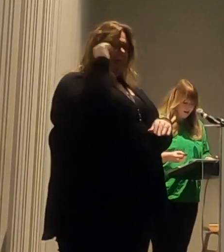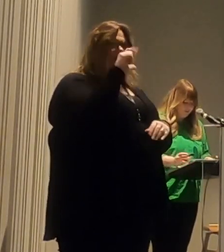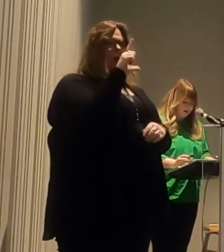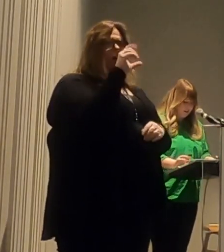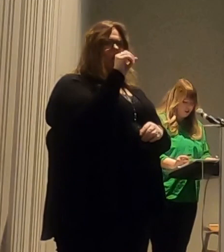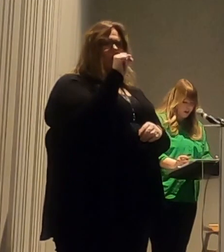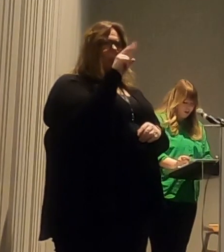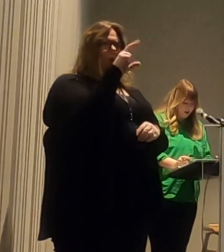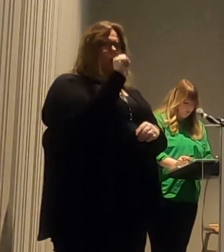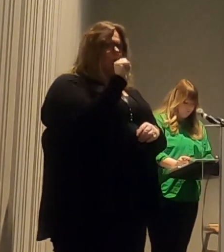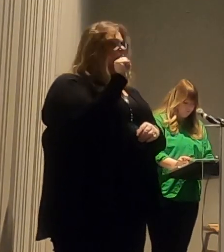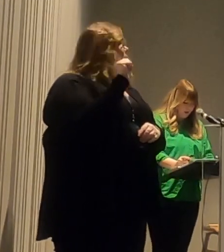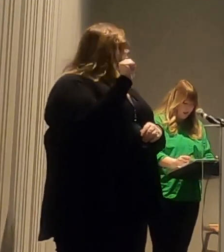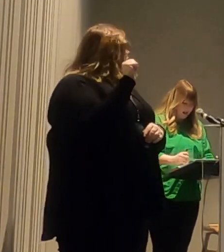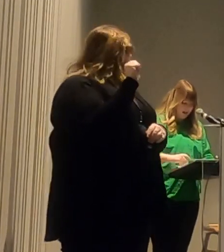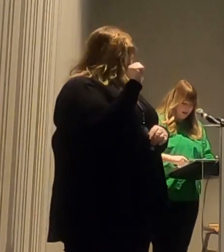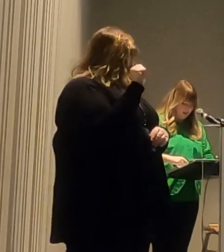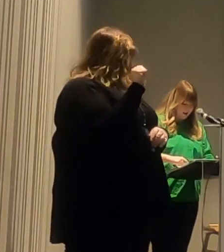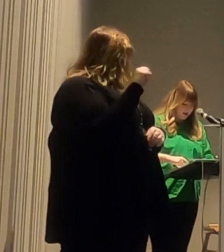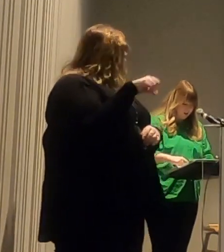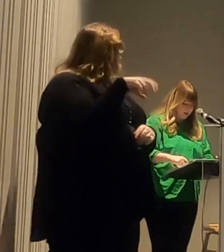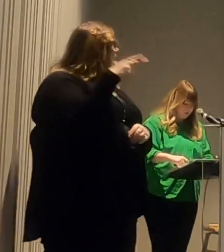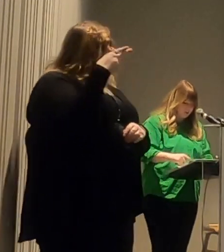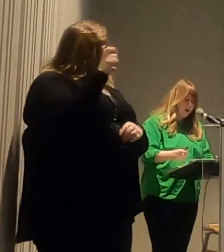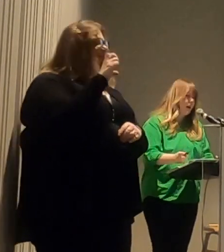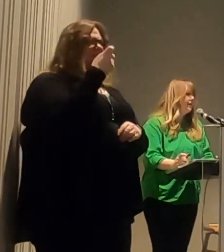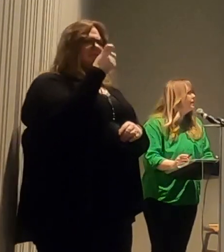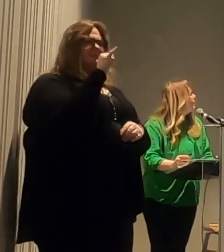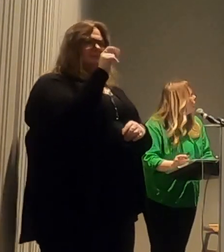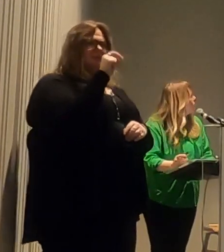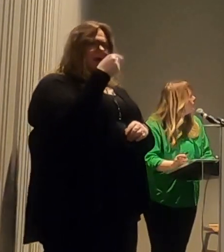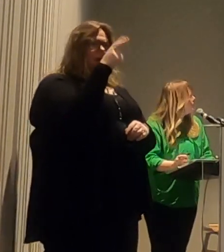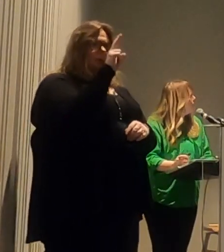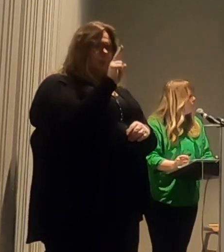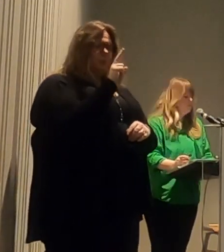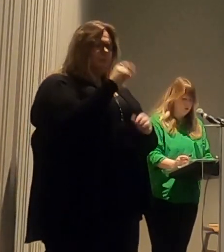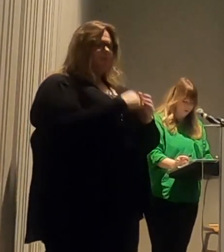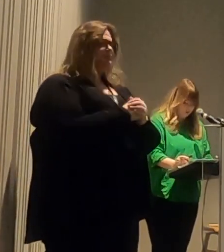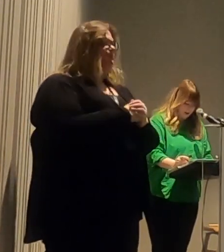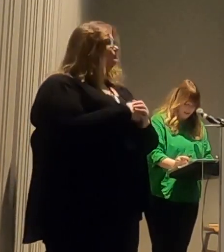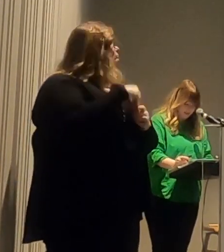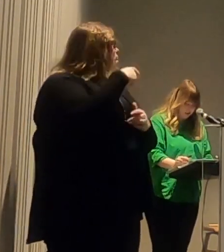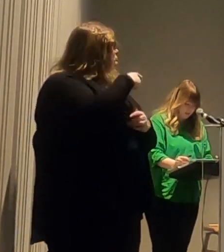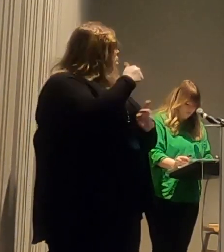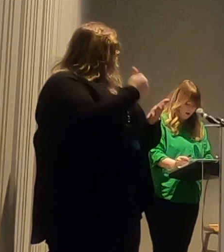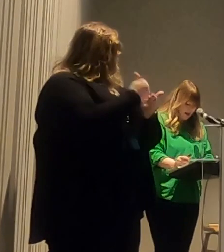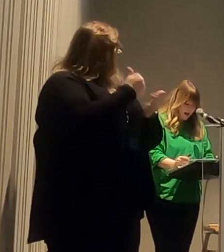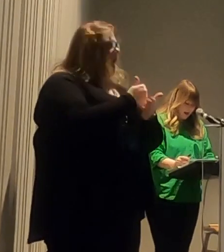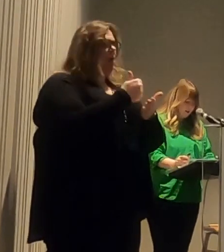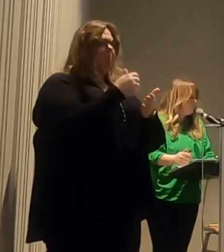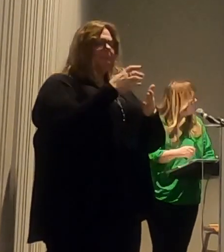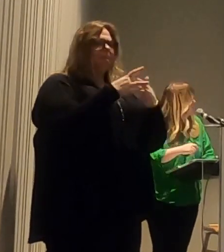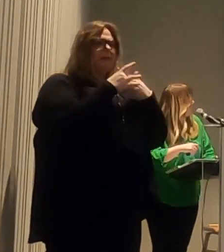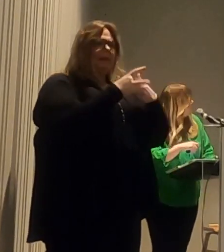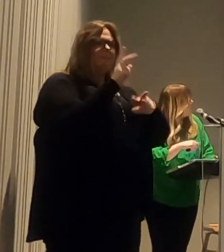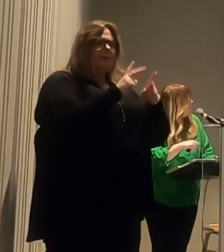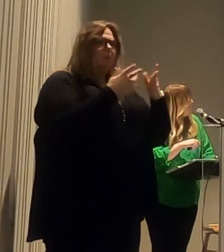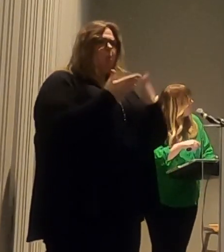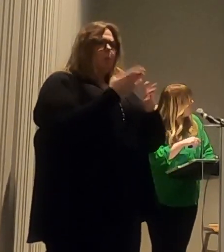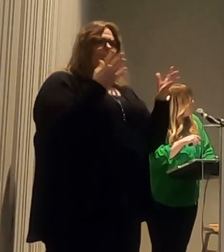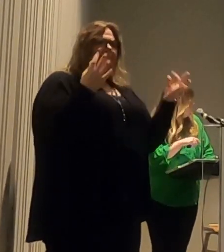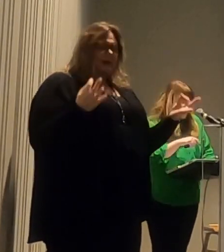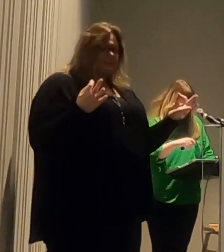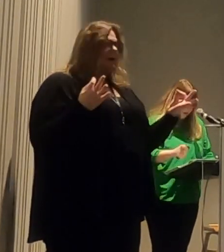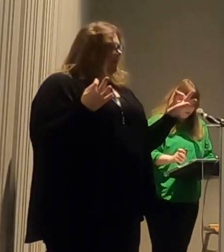lotus pod of He Sheng Yu. And the lotus pod can cultivate people through meditation, and the peaches